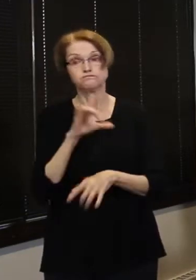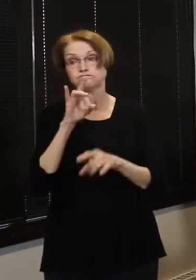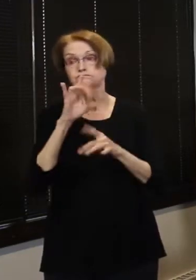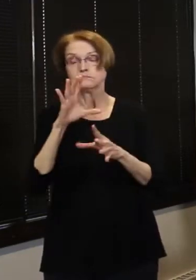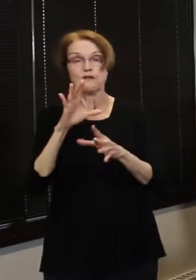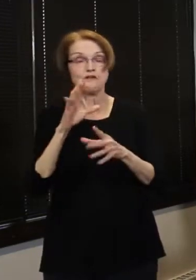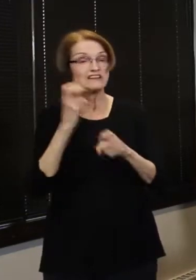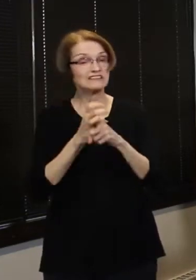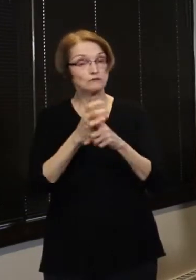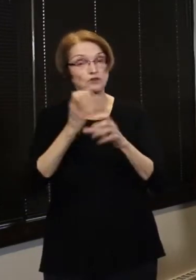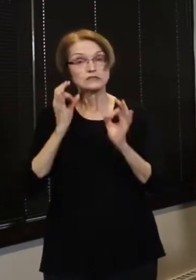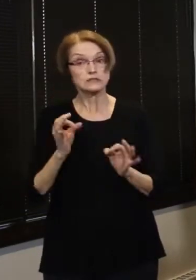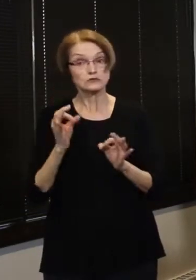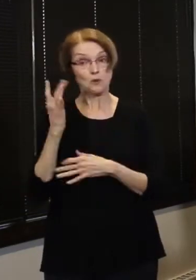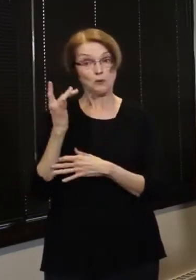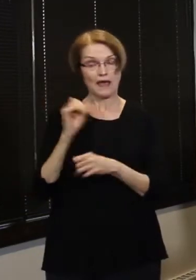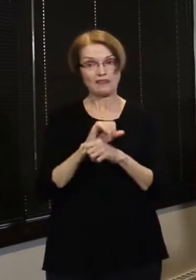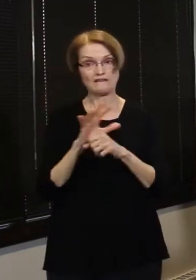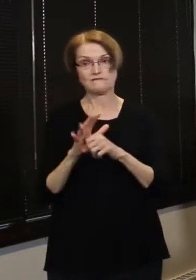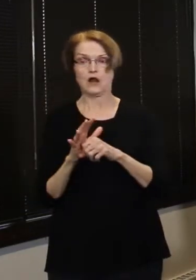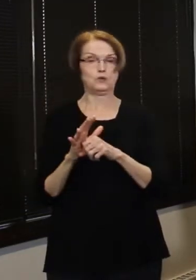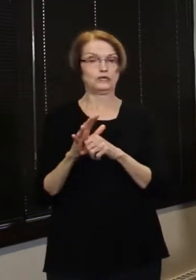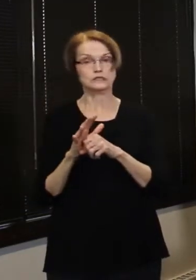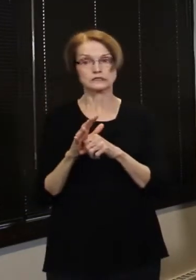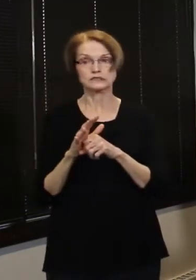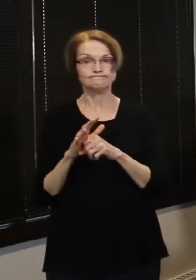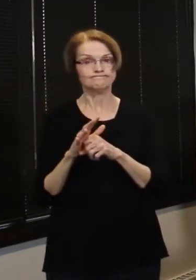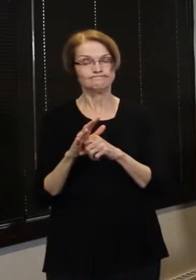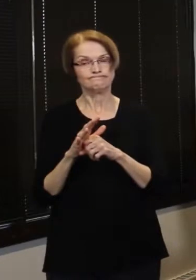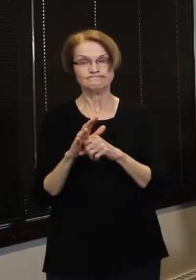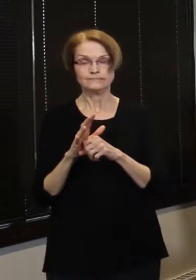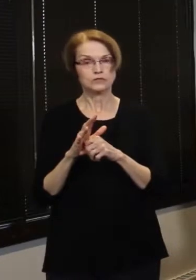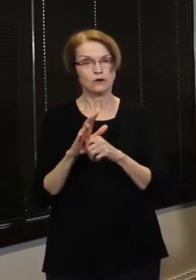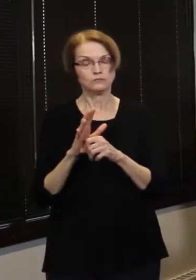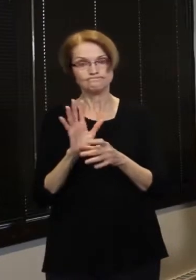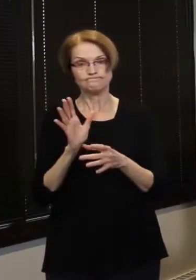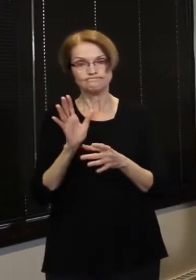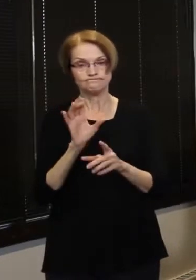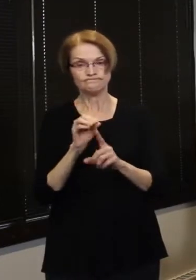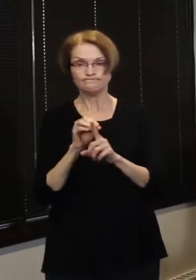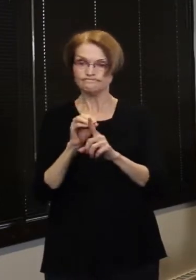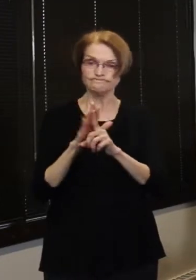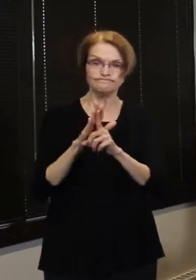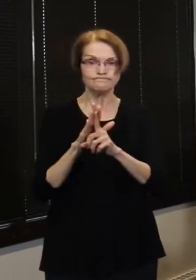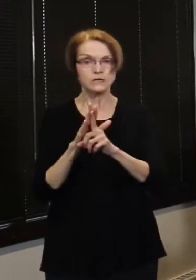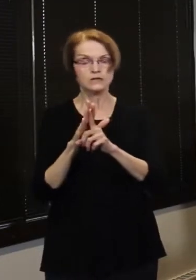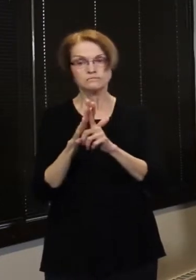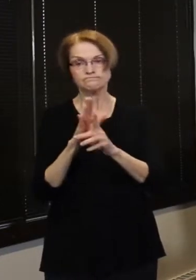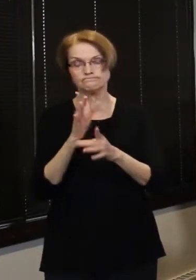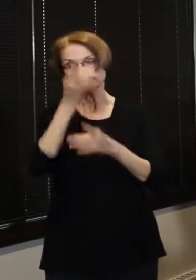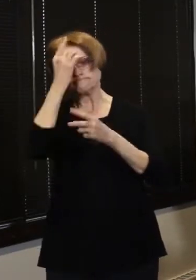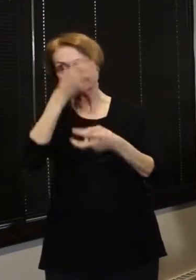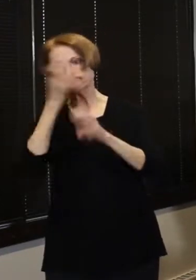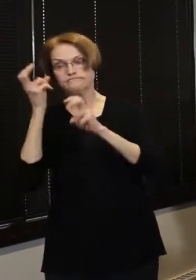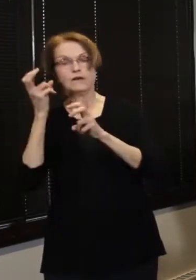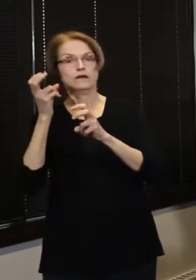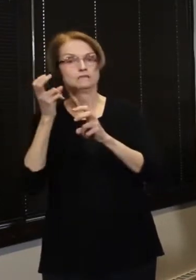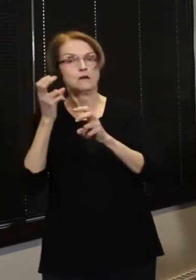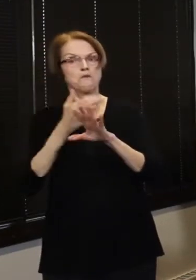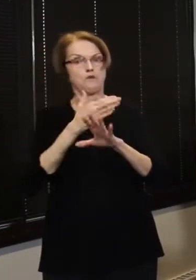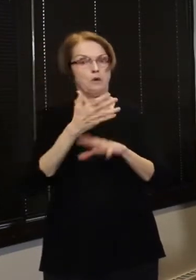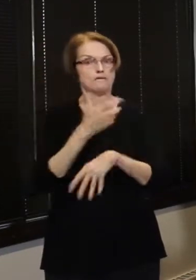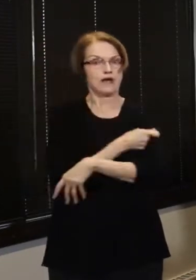decisions because the virus got to them before the vaccine could. And the economic and emotional impact has